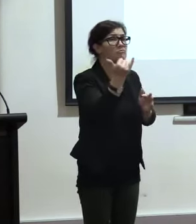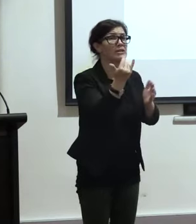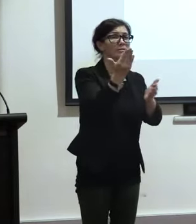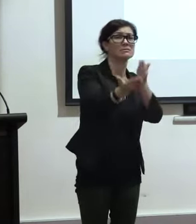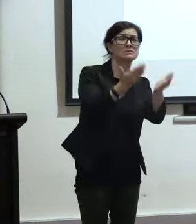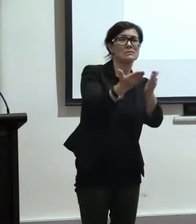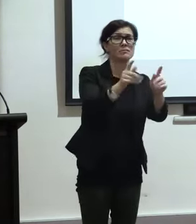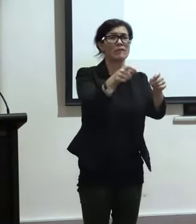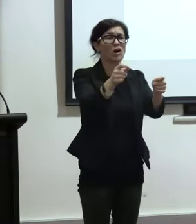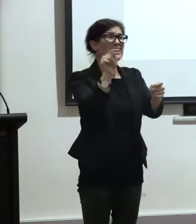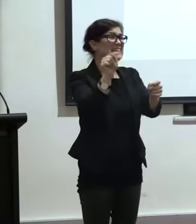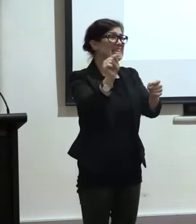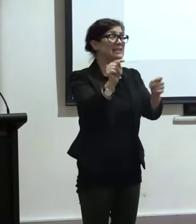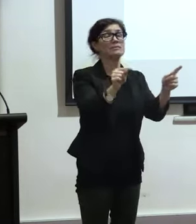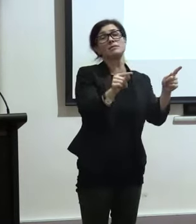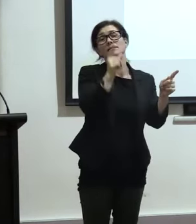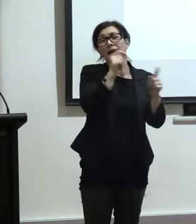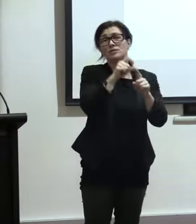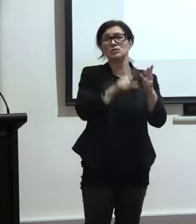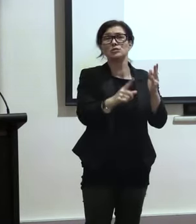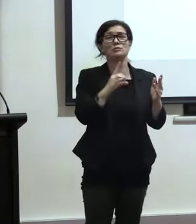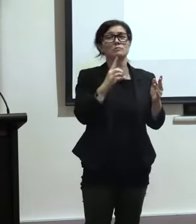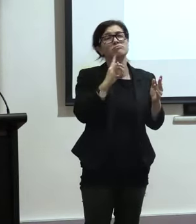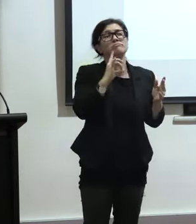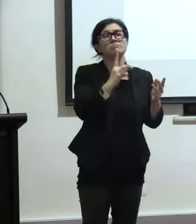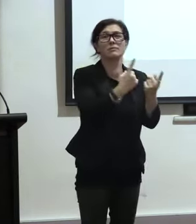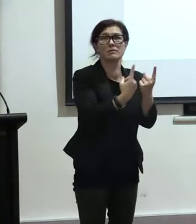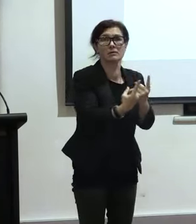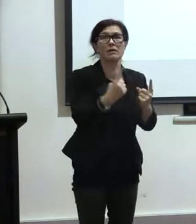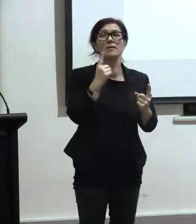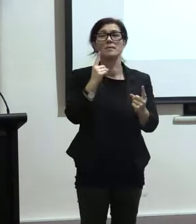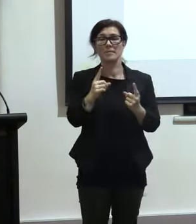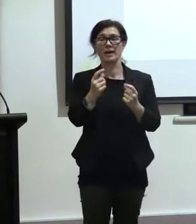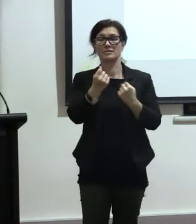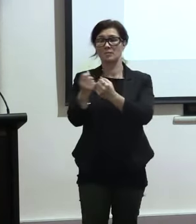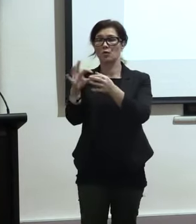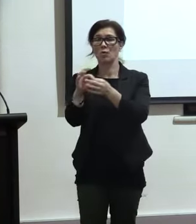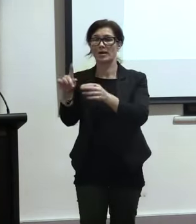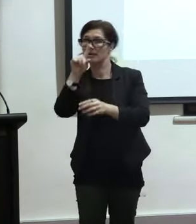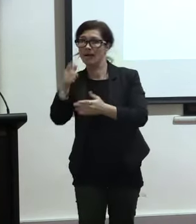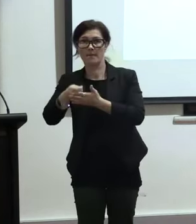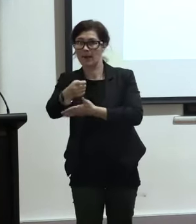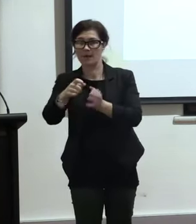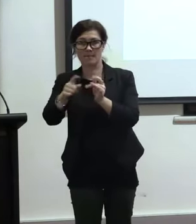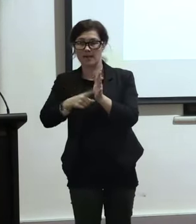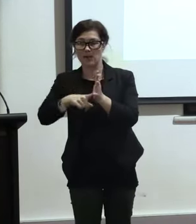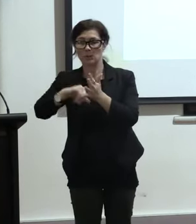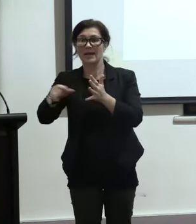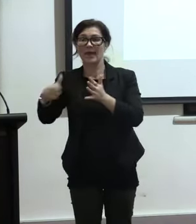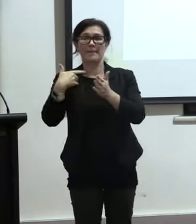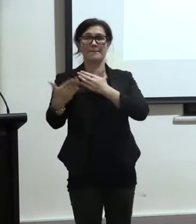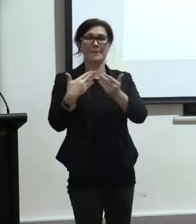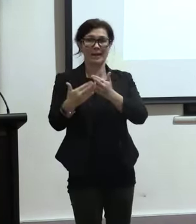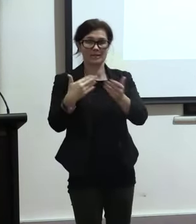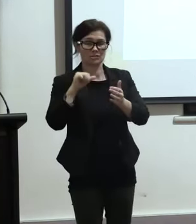main role is mainly paying the bills. Whereas a support coordinator can't pay any bills. They're actually, they are